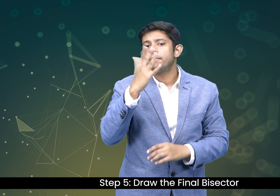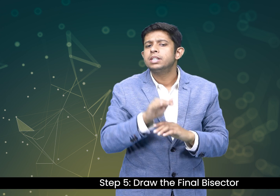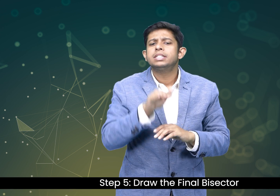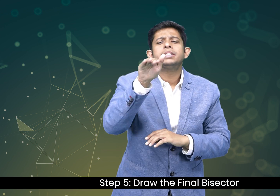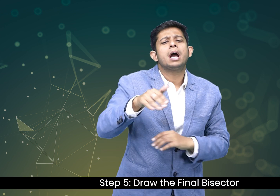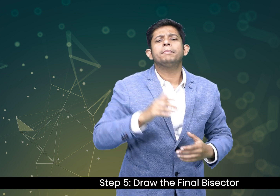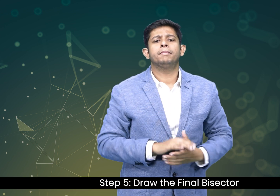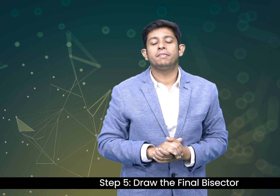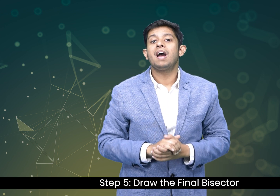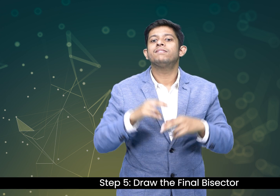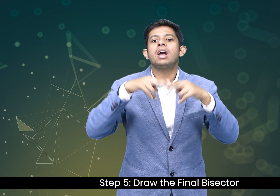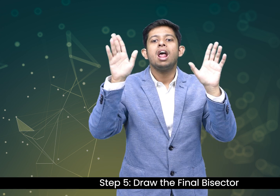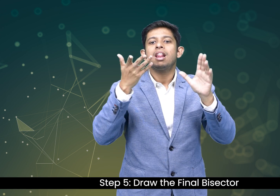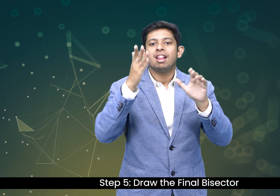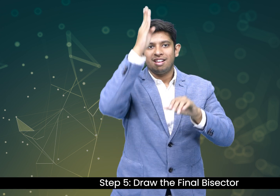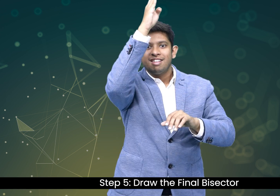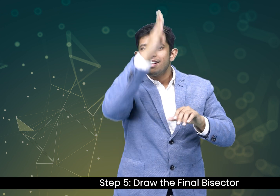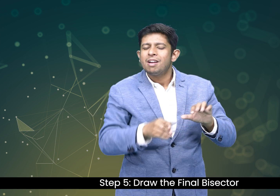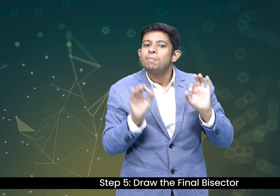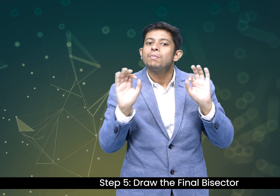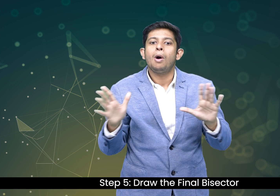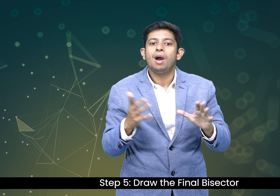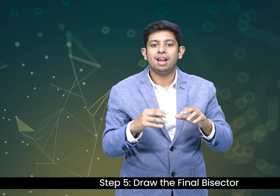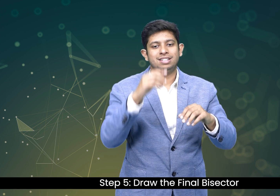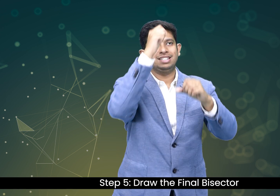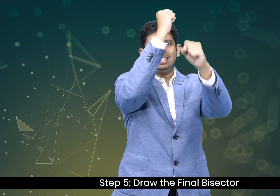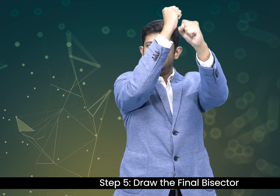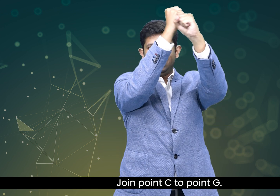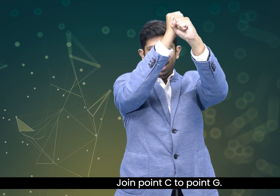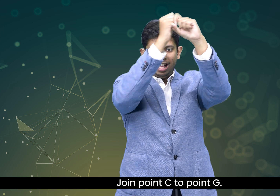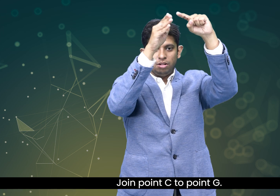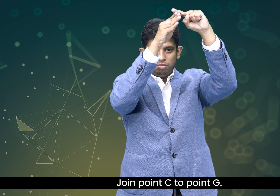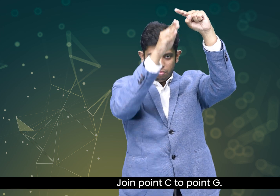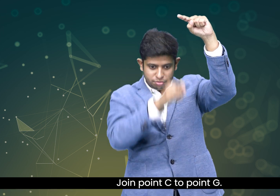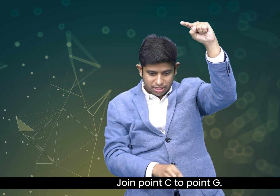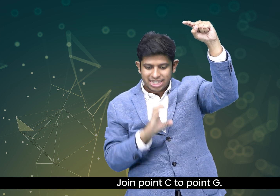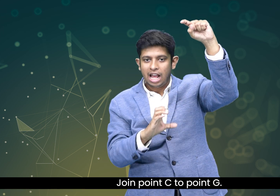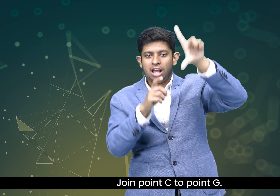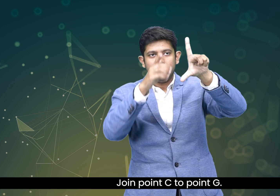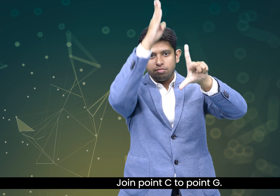Step 5. Draw the final bisector. Join point C to point G.